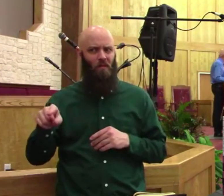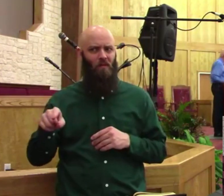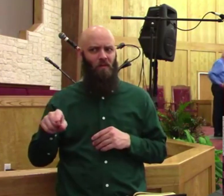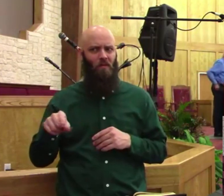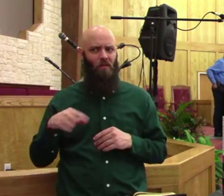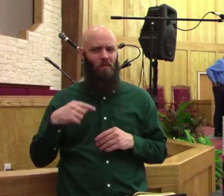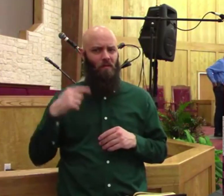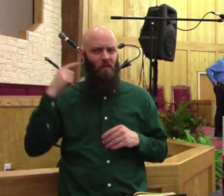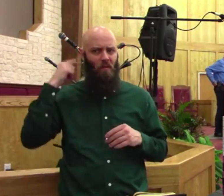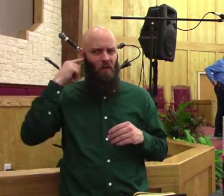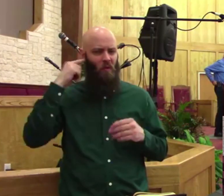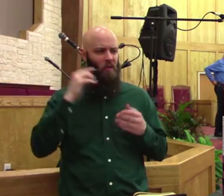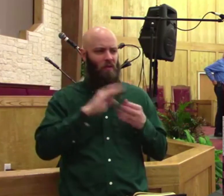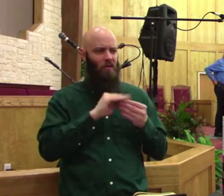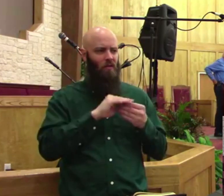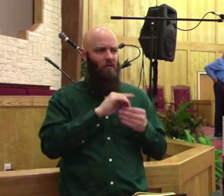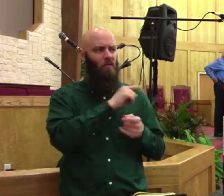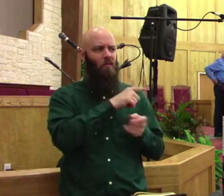this about you.